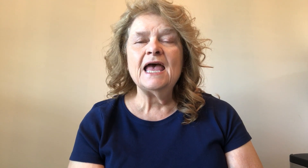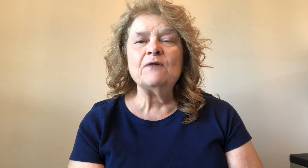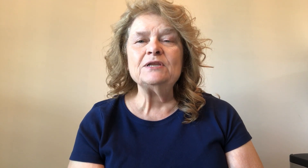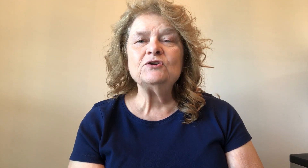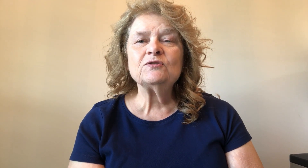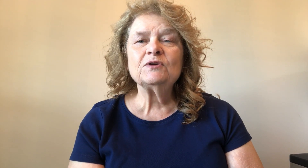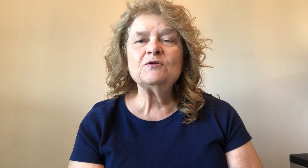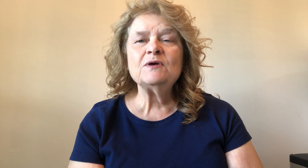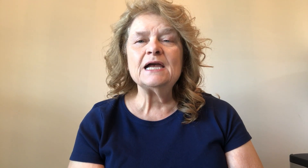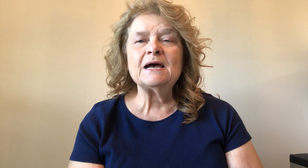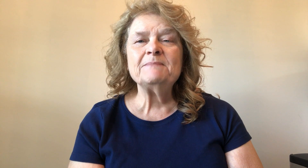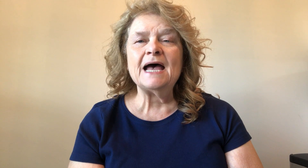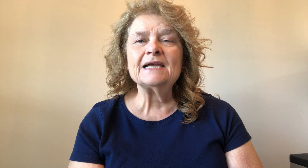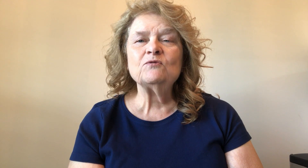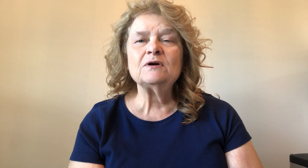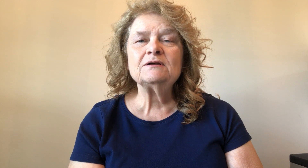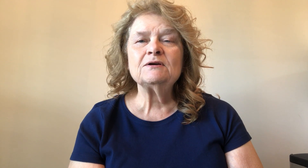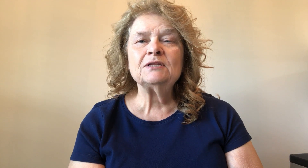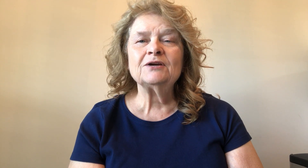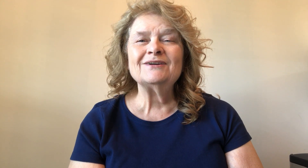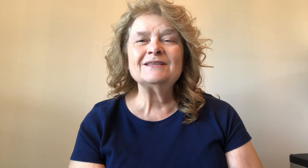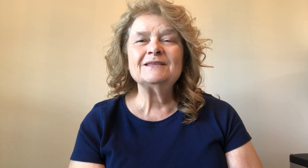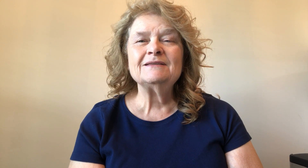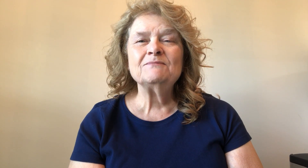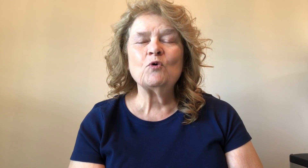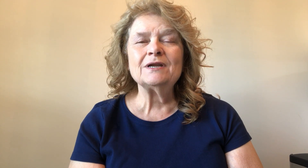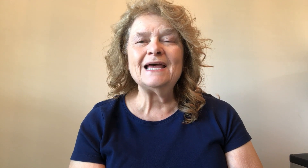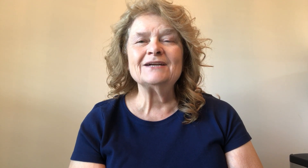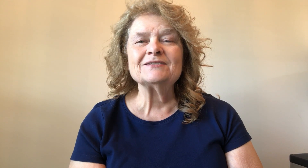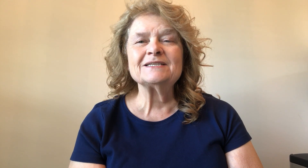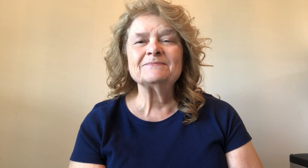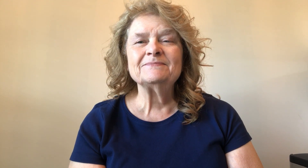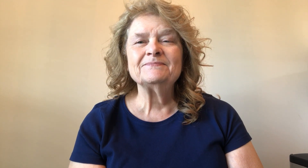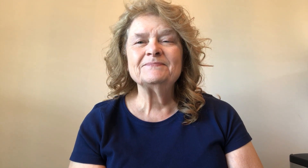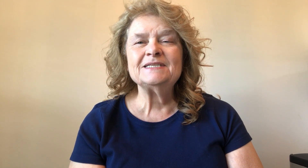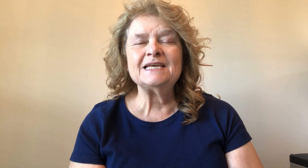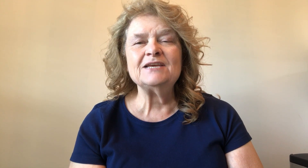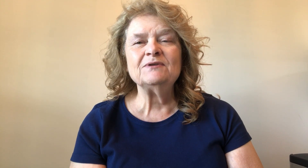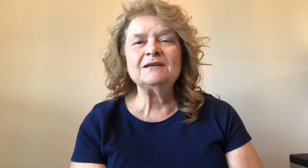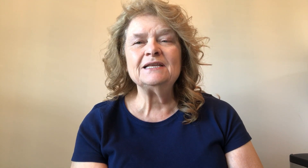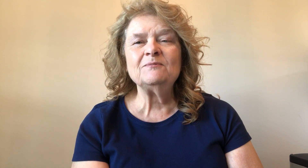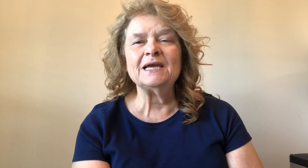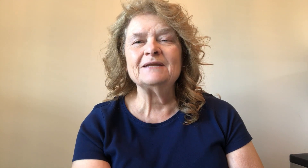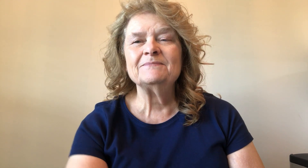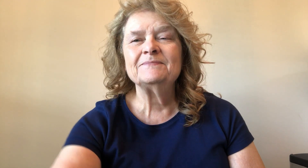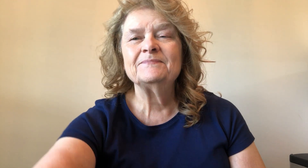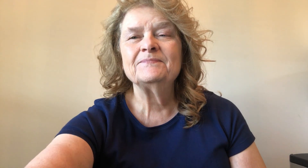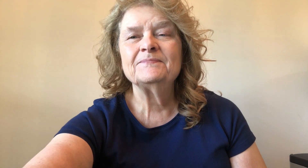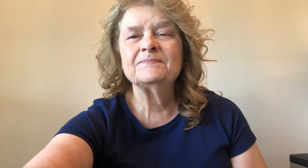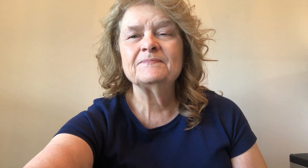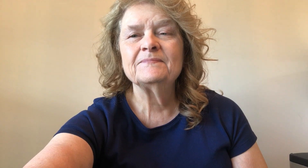When you're through, come back and we'll learn more letters. See you in a little bit.